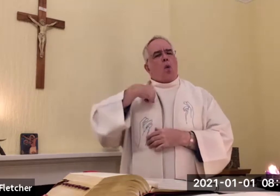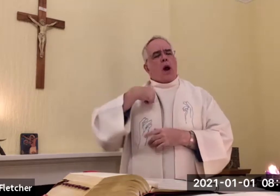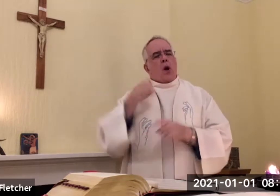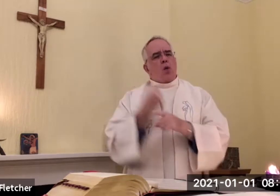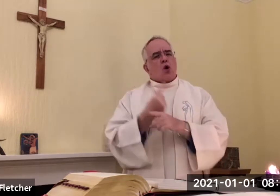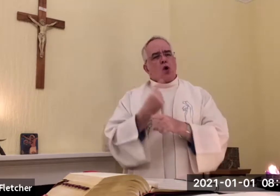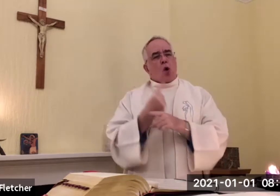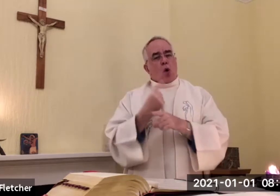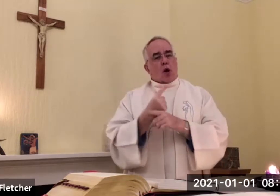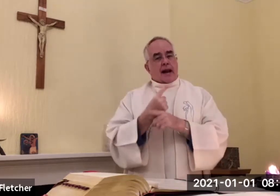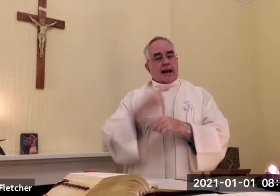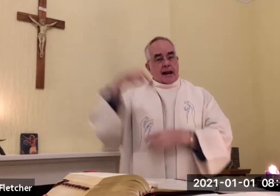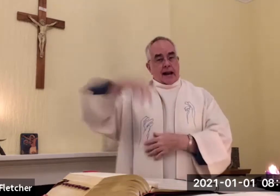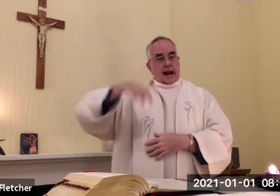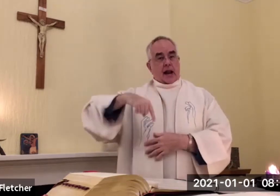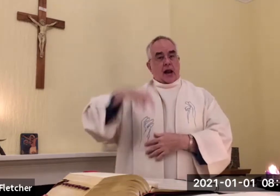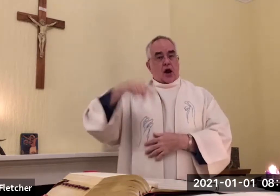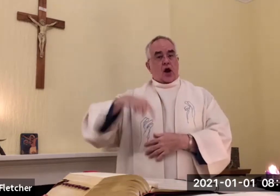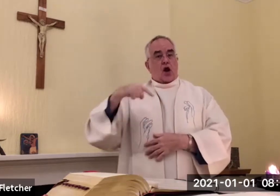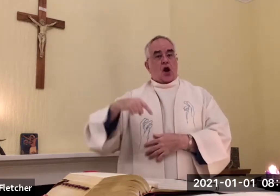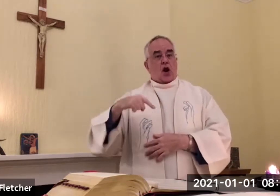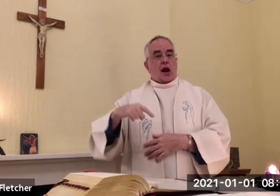We were talking here